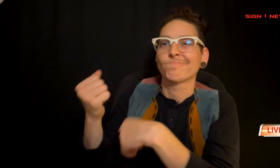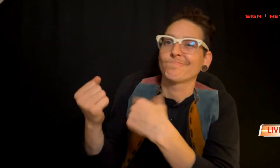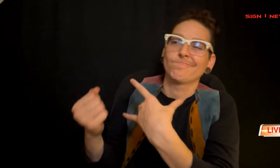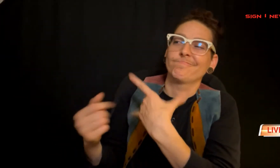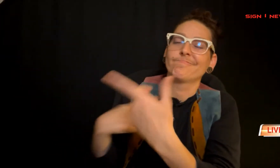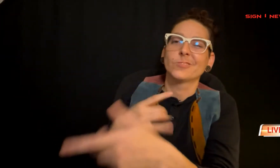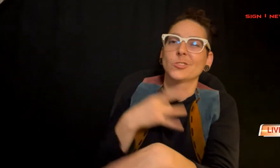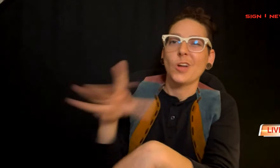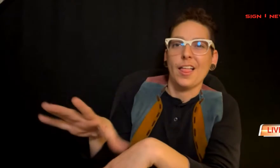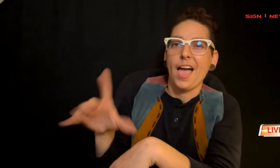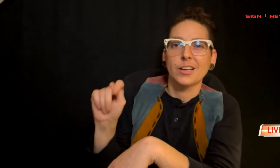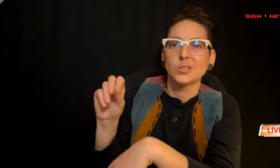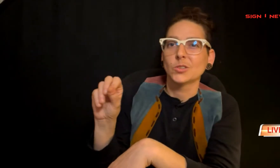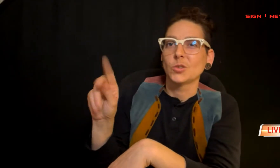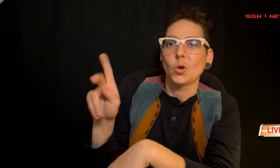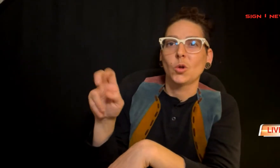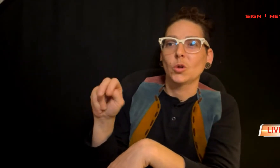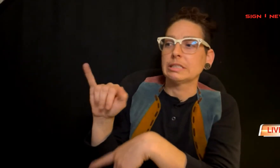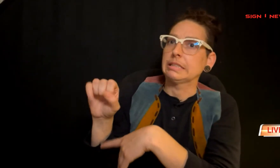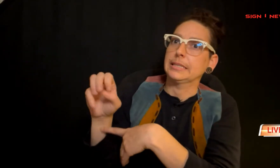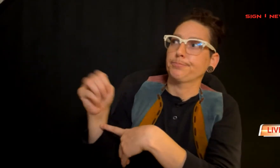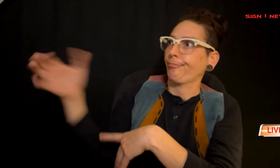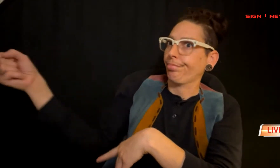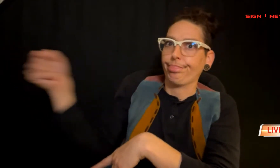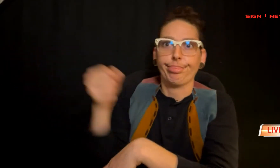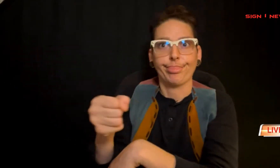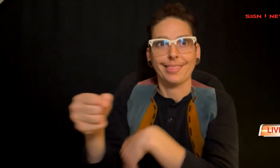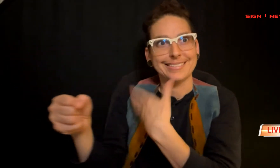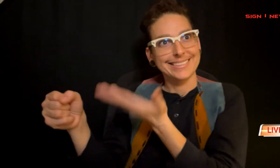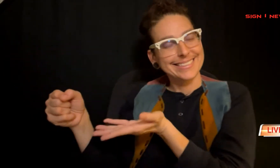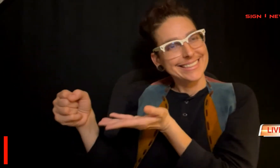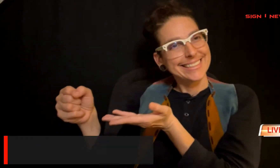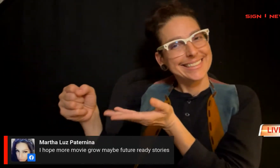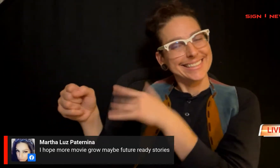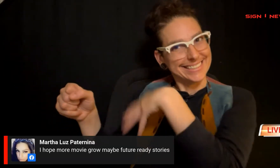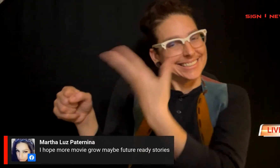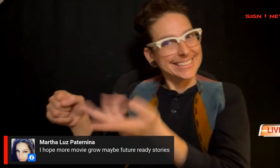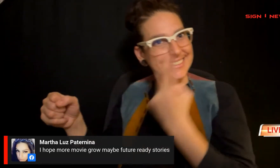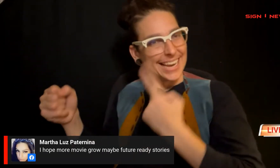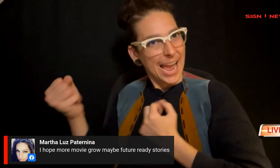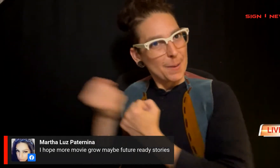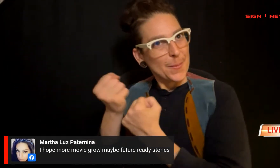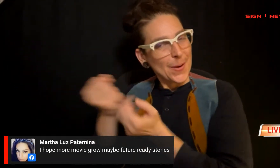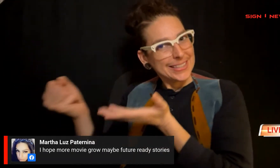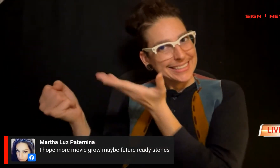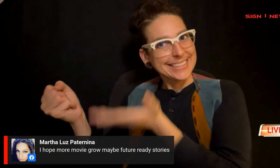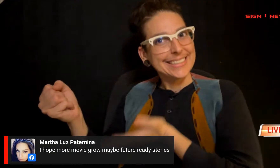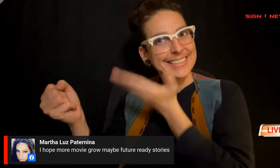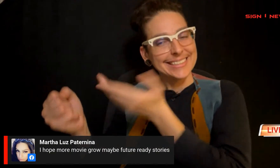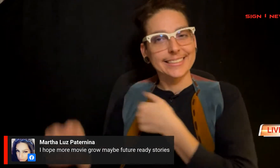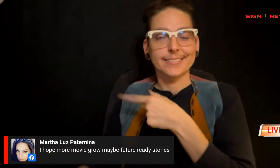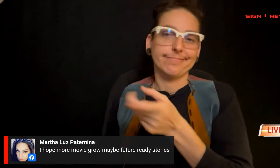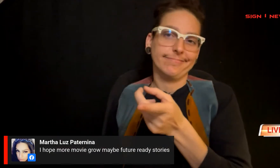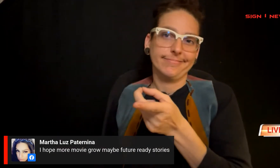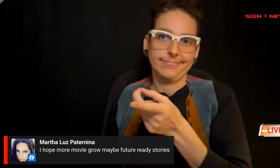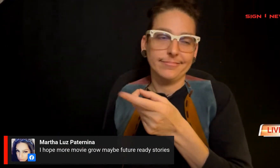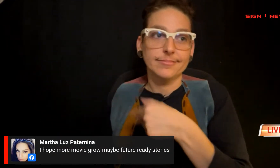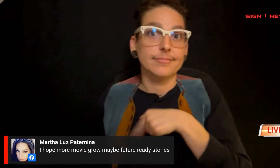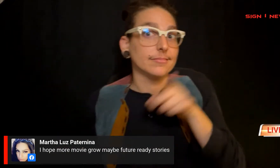the deaf community versus tokenism. I'm not a big fan of tokenism, just bringing someone in to say, hey, I support deaf